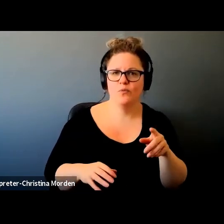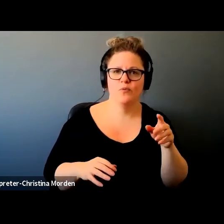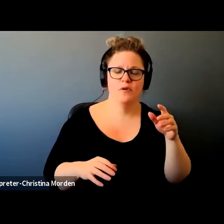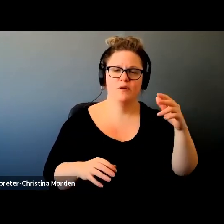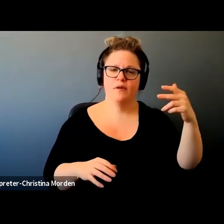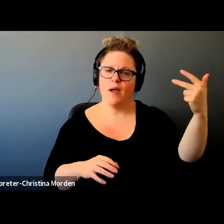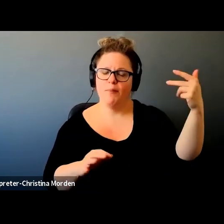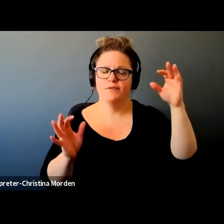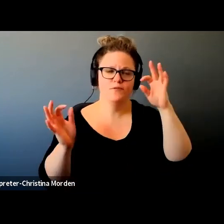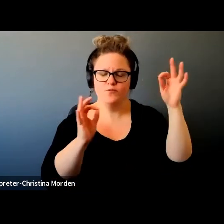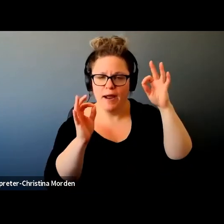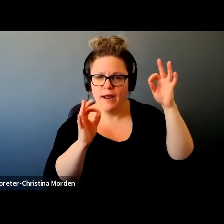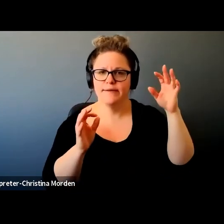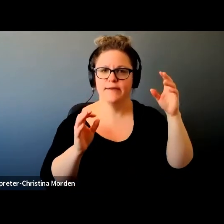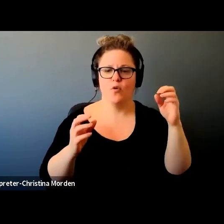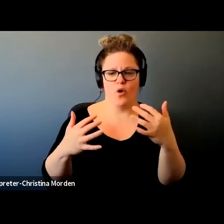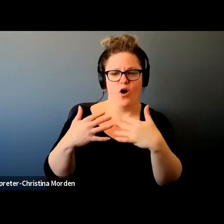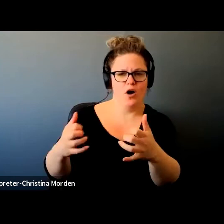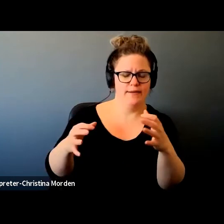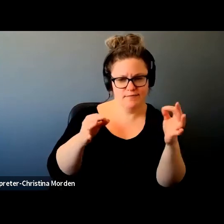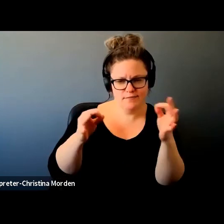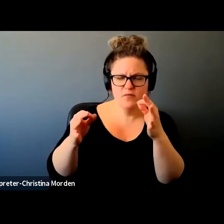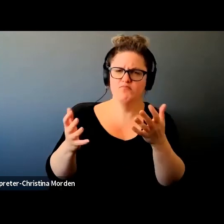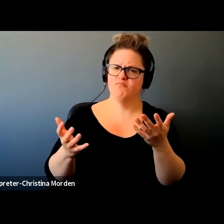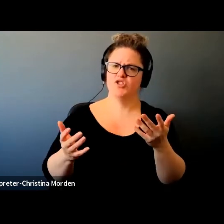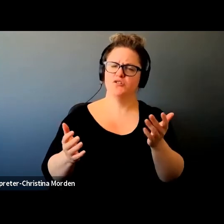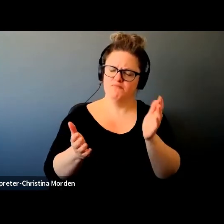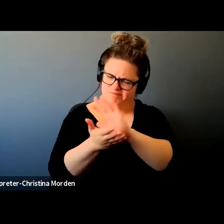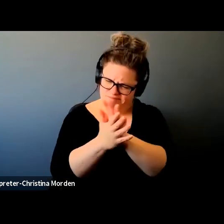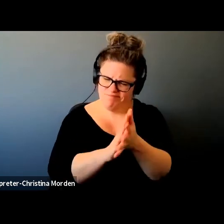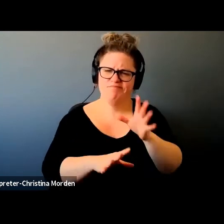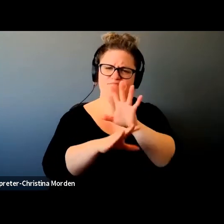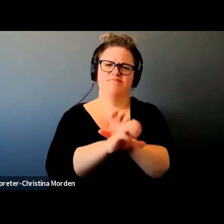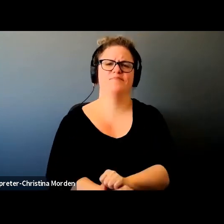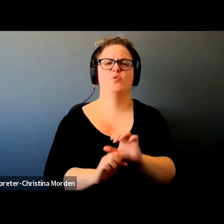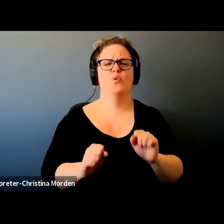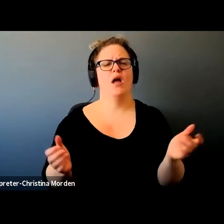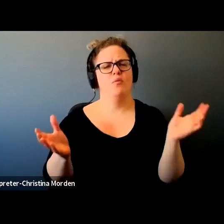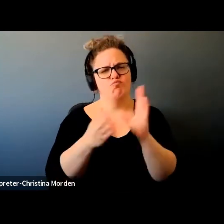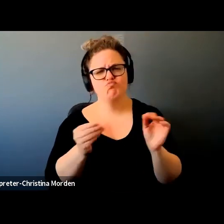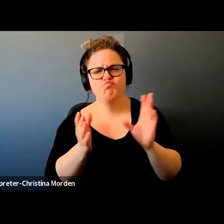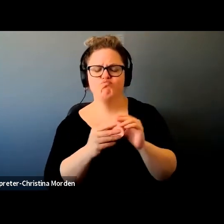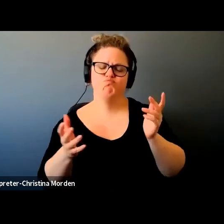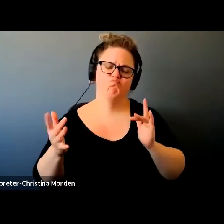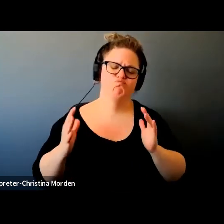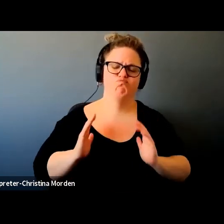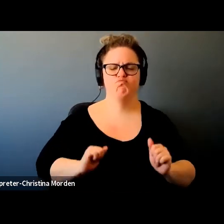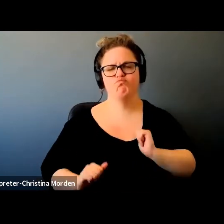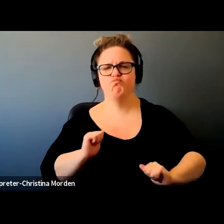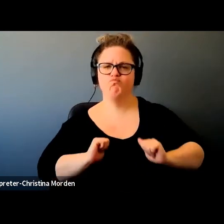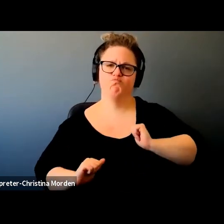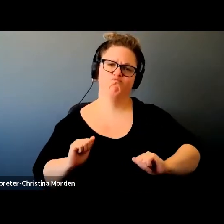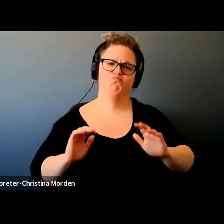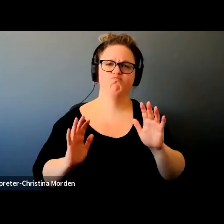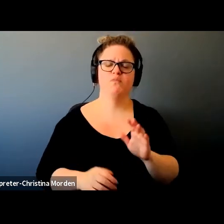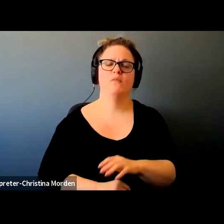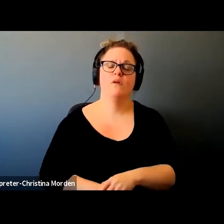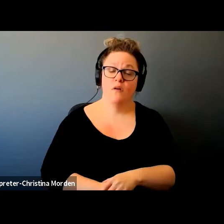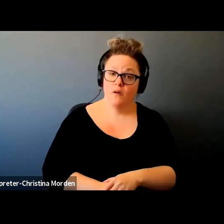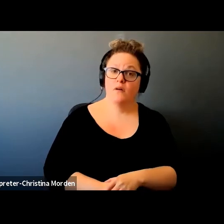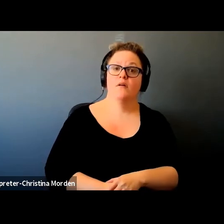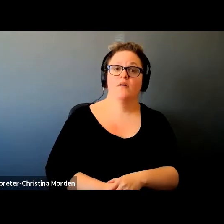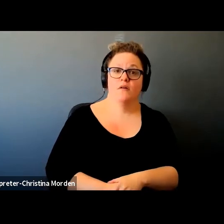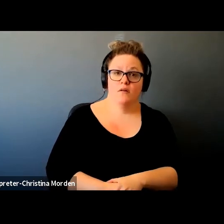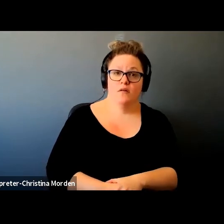the audience, so that you can really focus on your work. And often that is what is happening in your area. Are